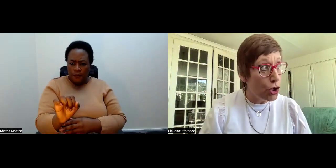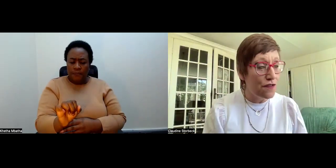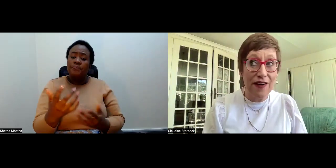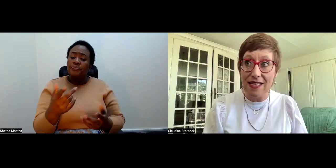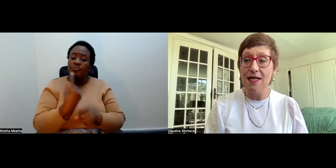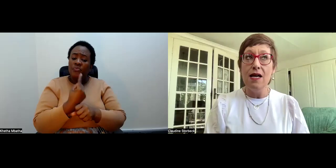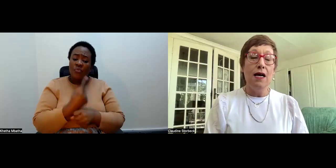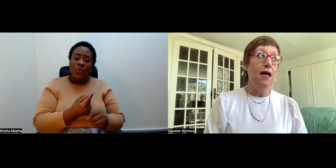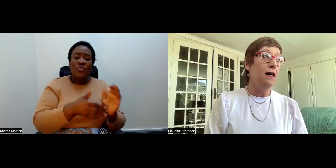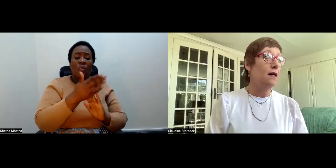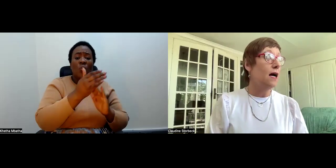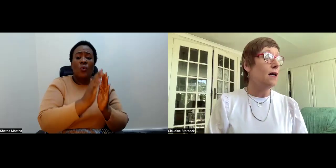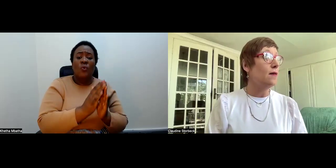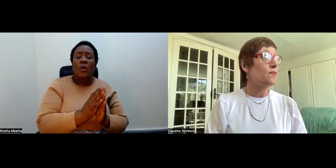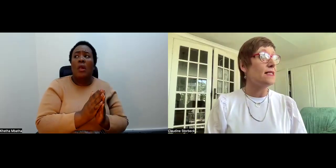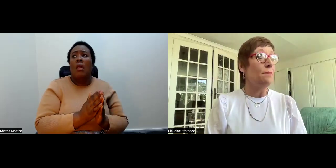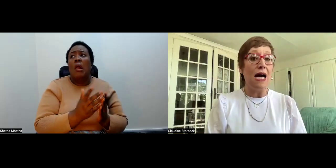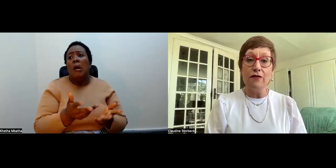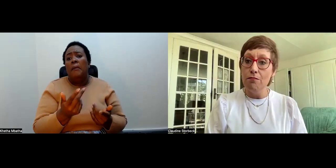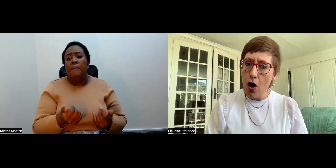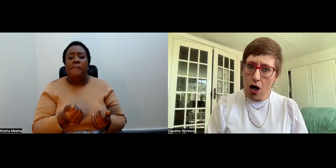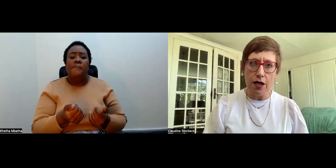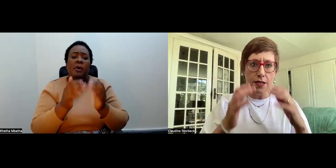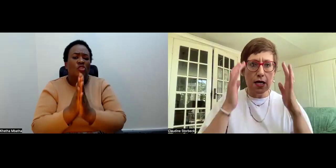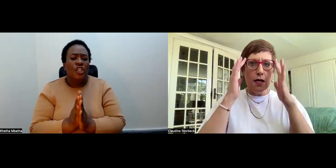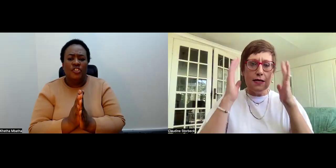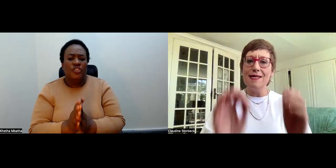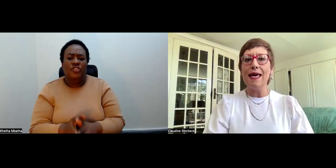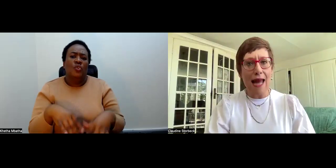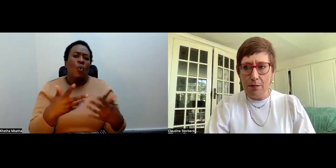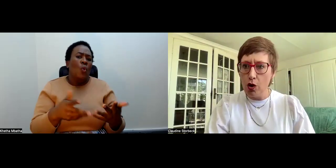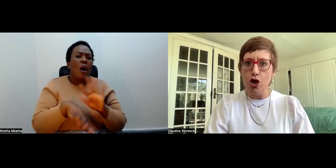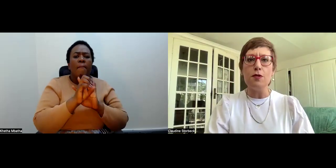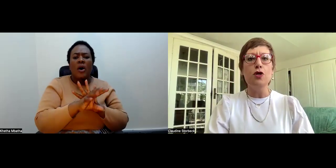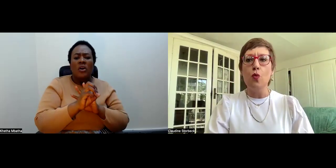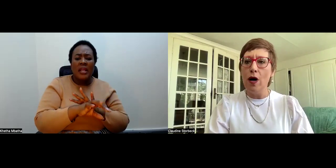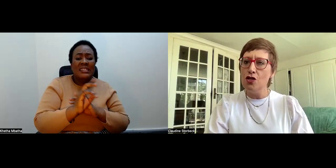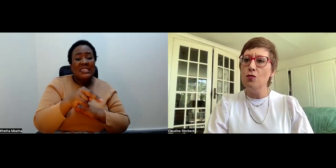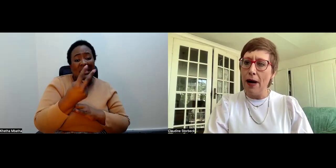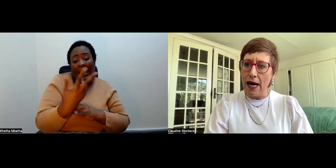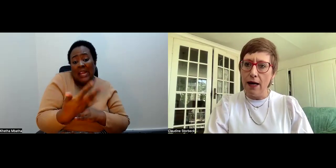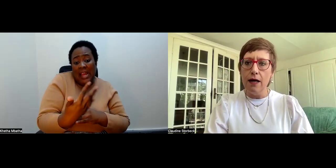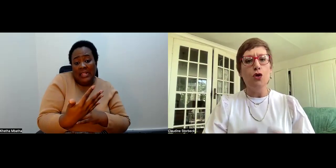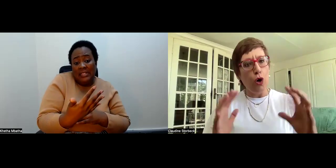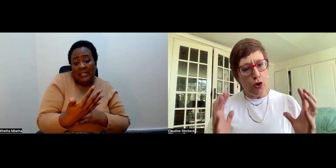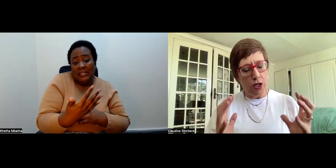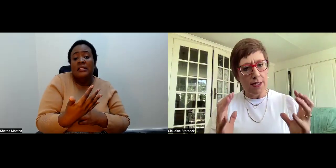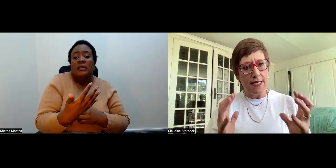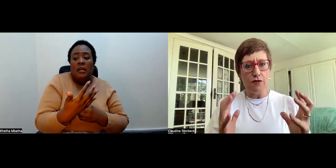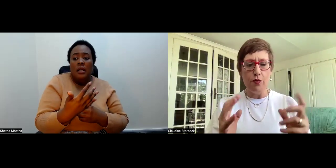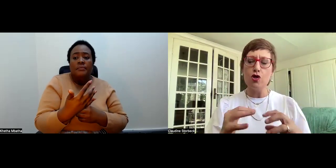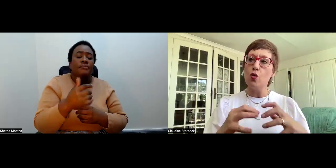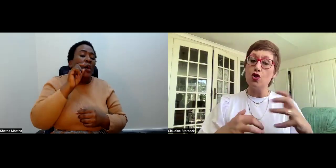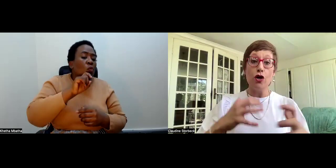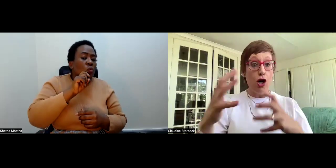a church fete, some kind of a market, secondhand bookshops, you want to buy your own little